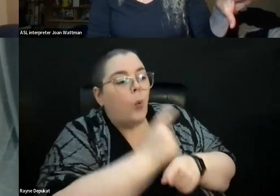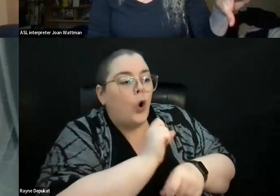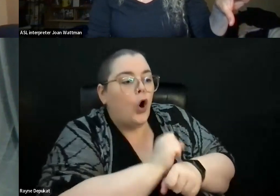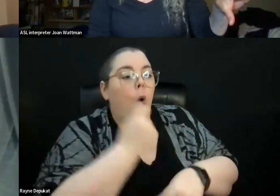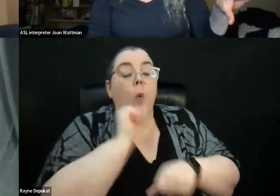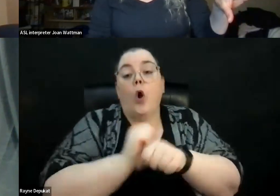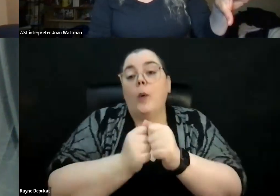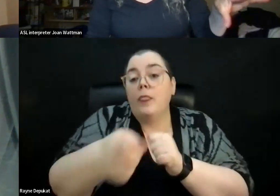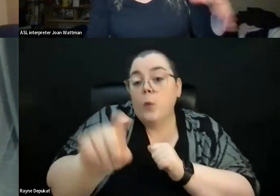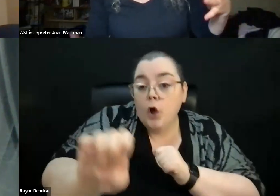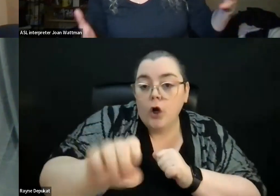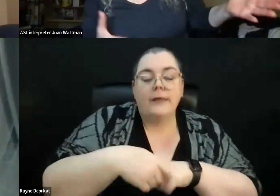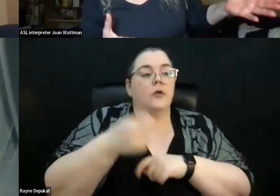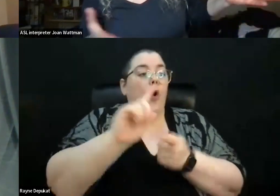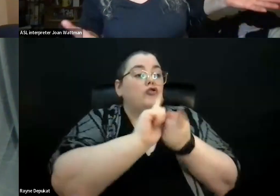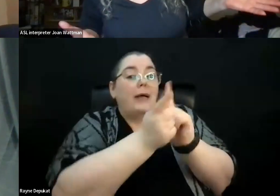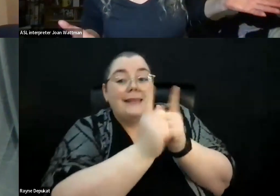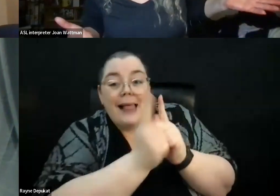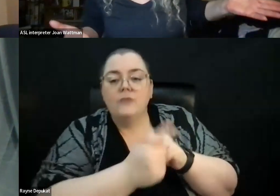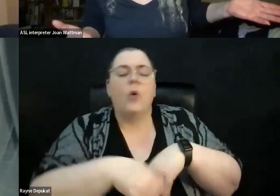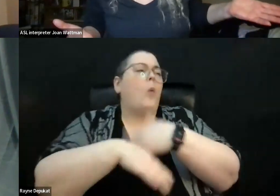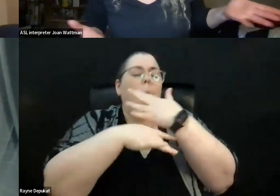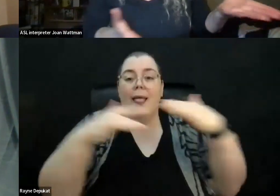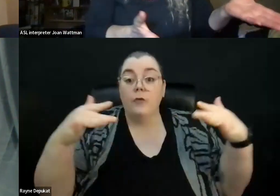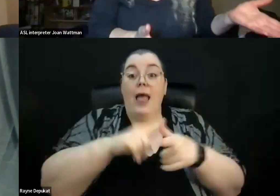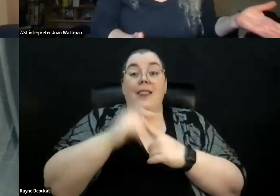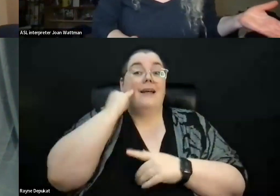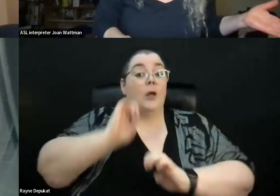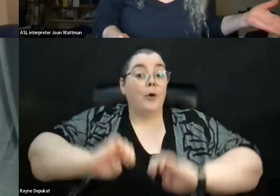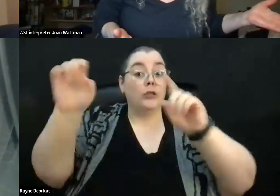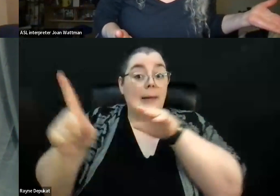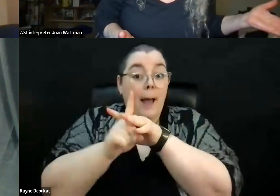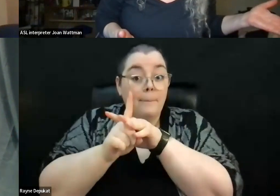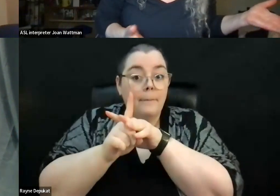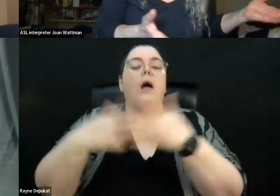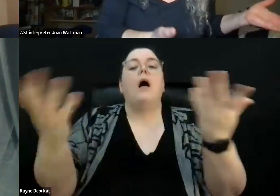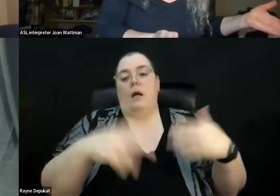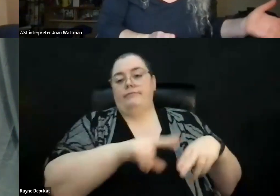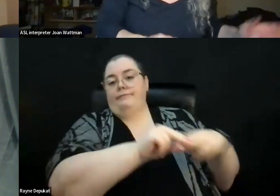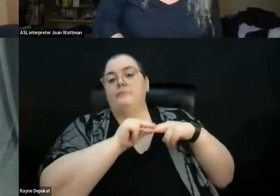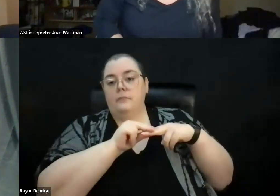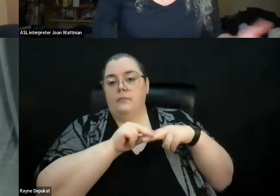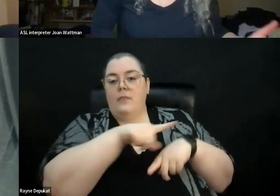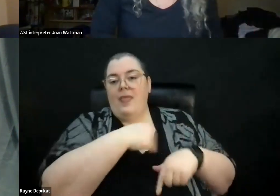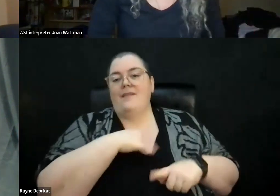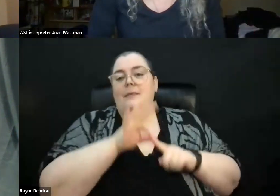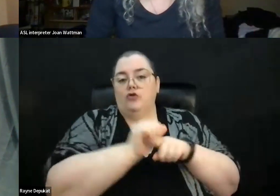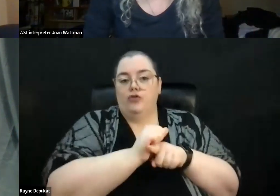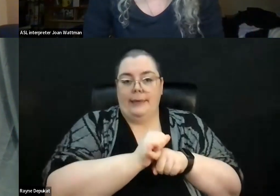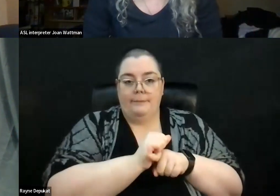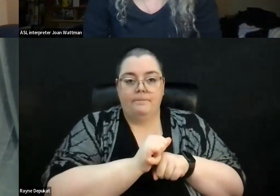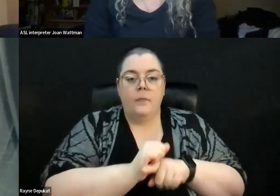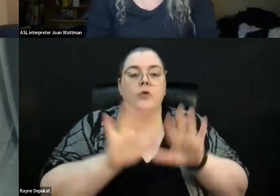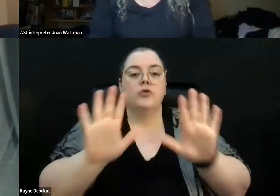that those people could also come and do regular work, let's say in-house with the interpreters working with Ernest or with